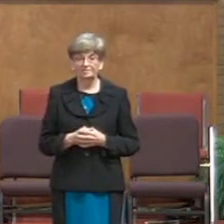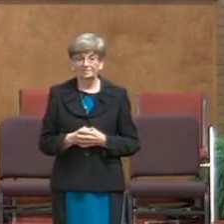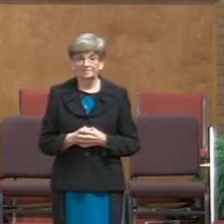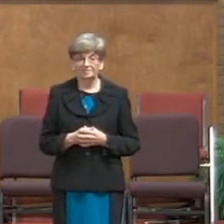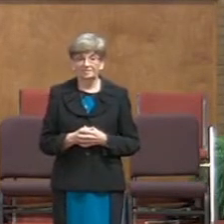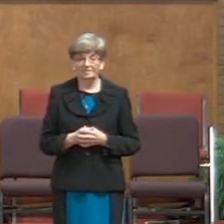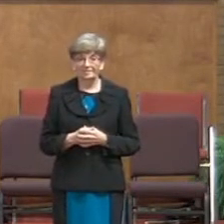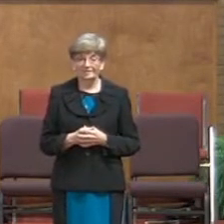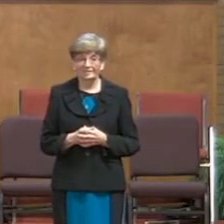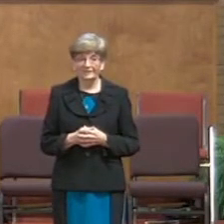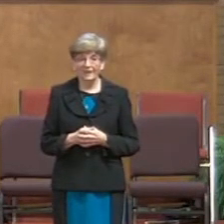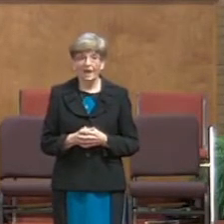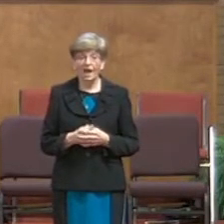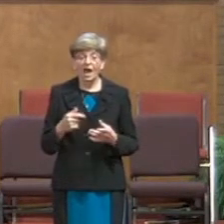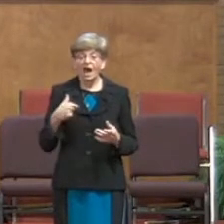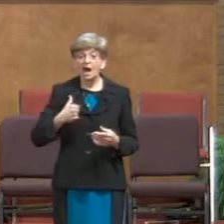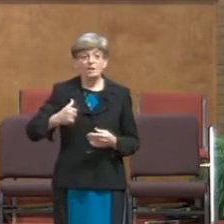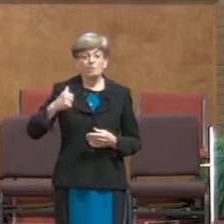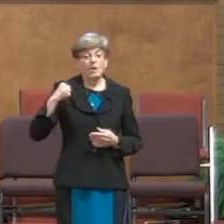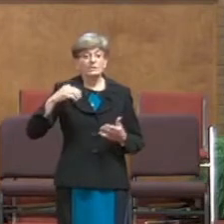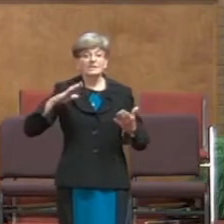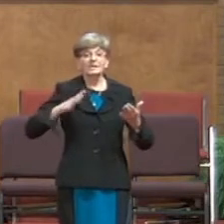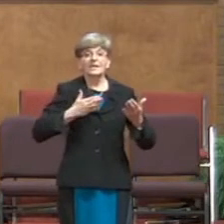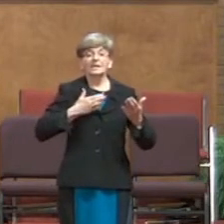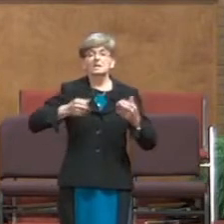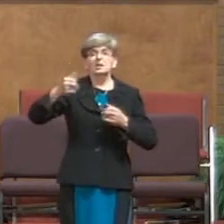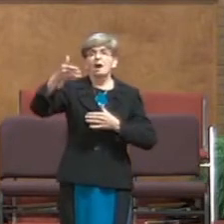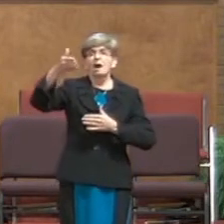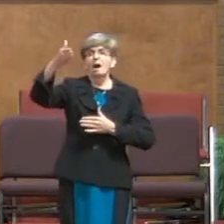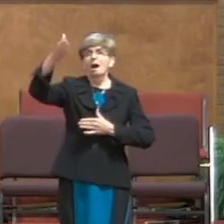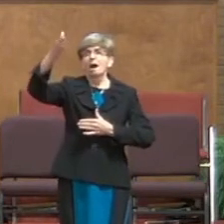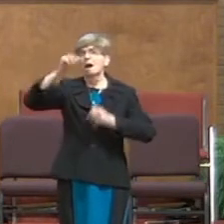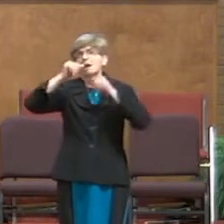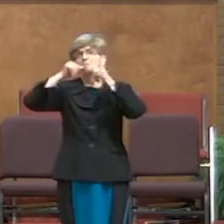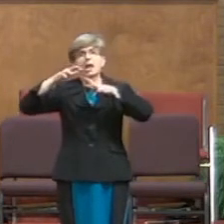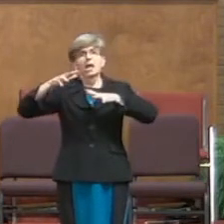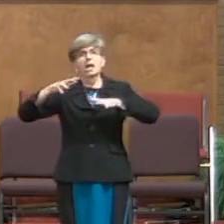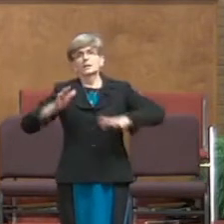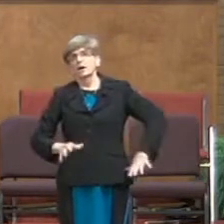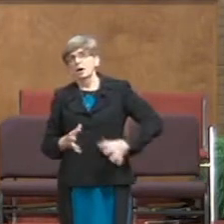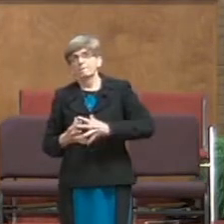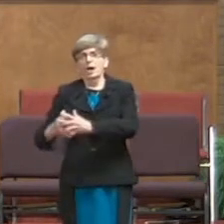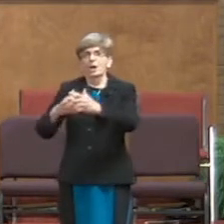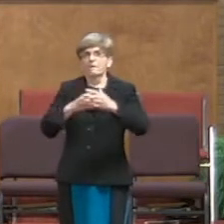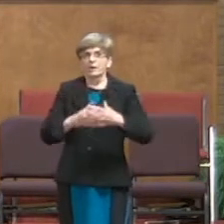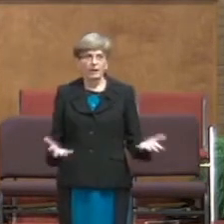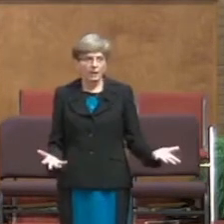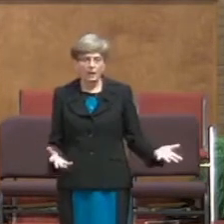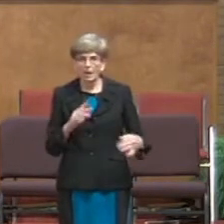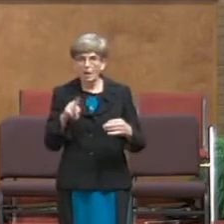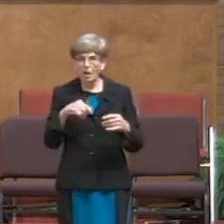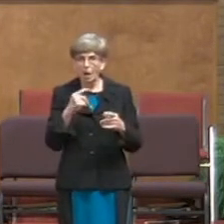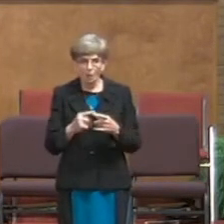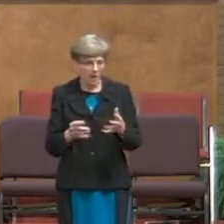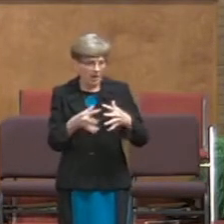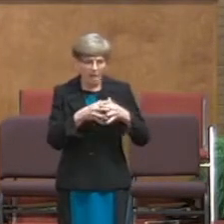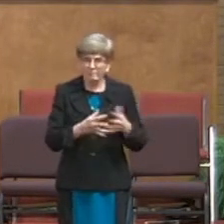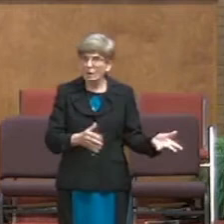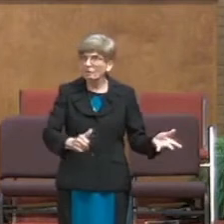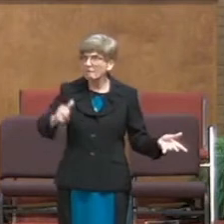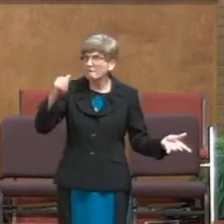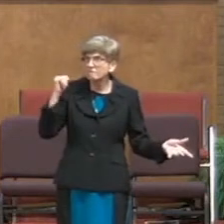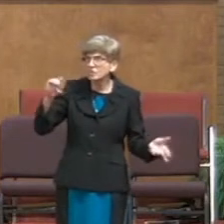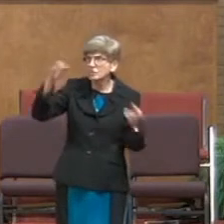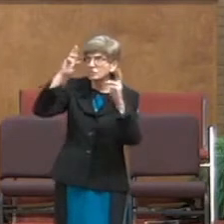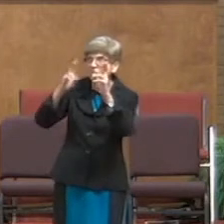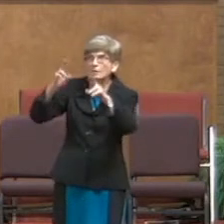I will sing "God Bless America" when the American people turn back to the God that established them and loved them and repent of